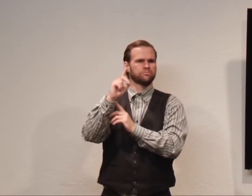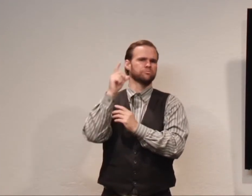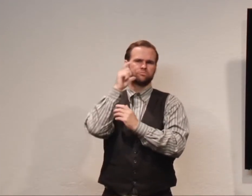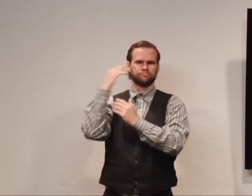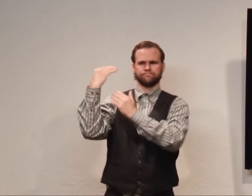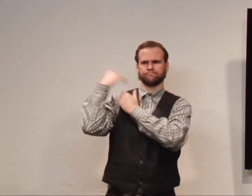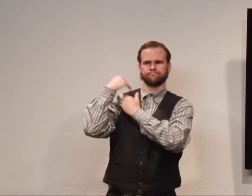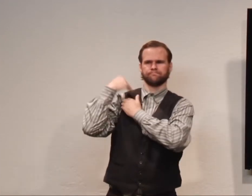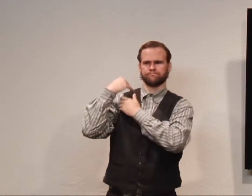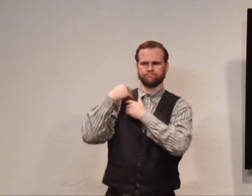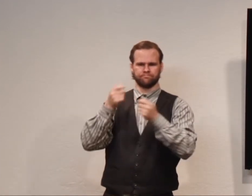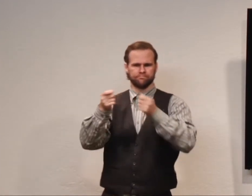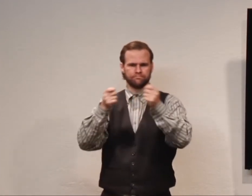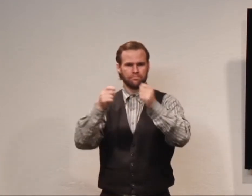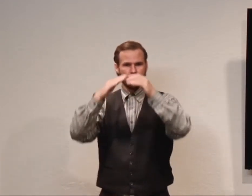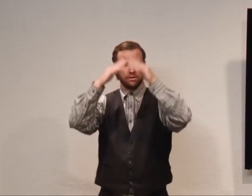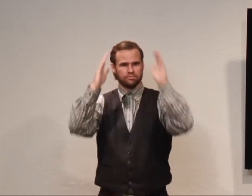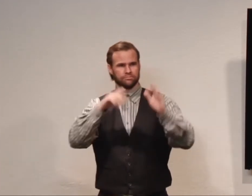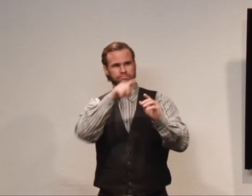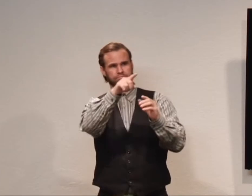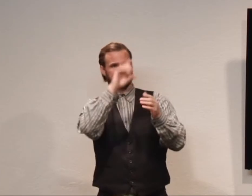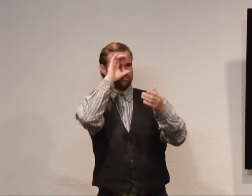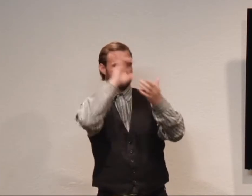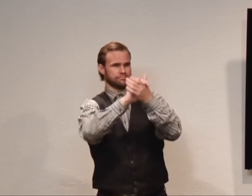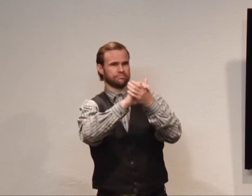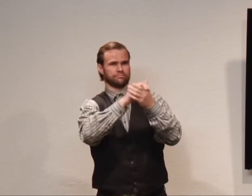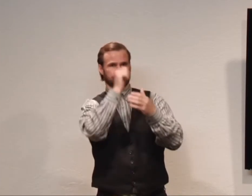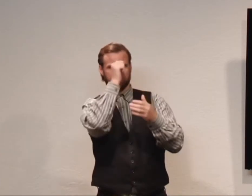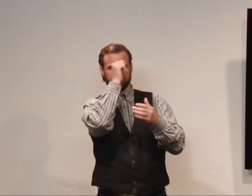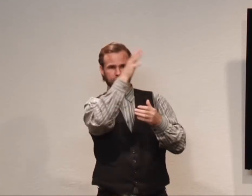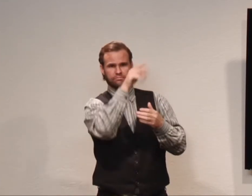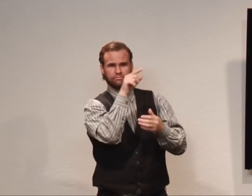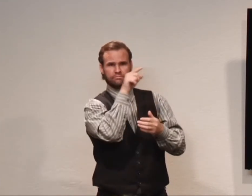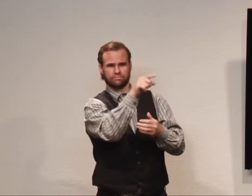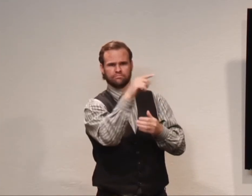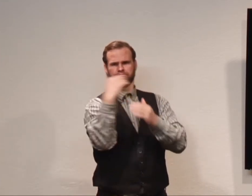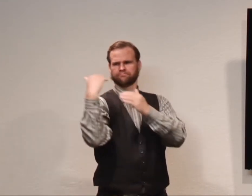head of their household, and they were the ones who were responsible.